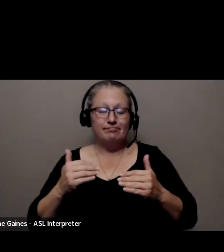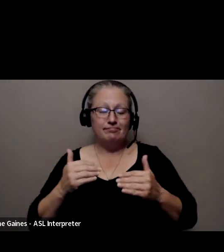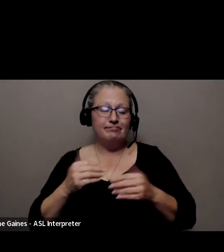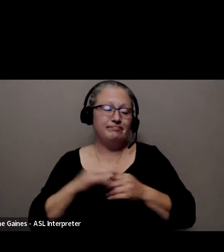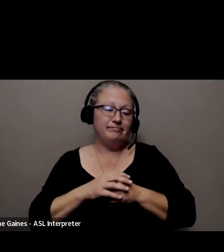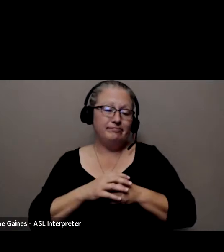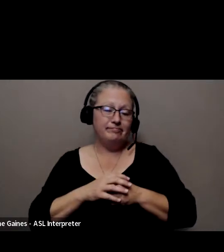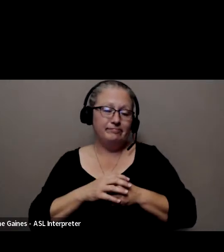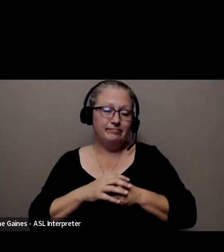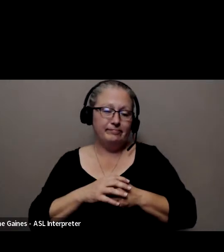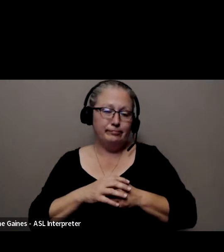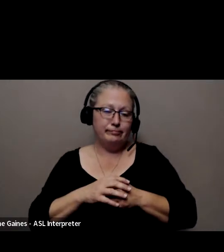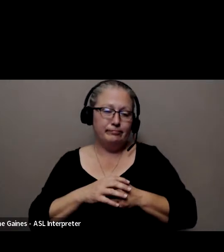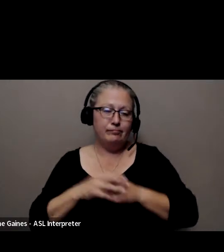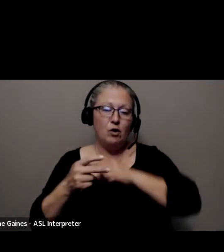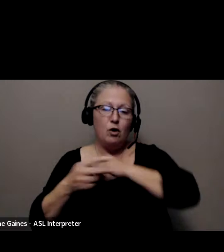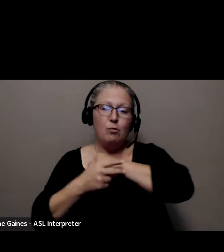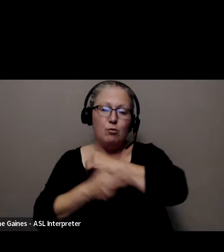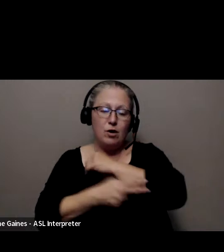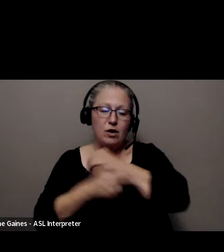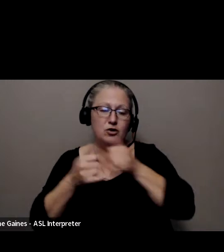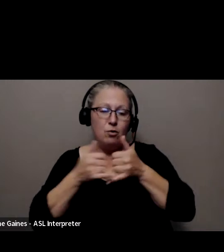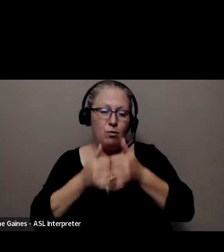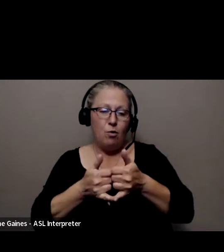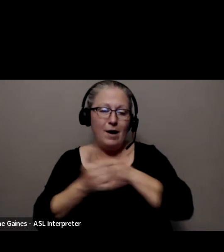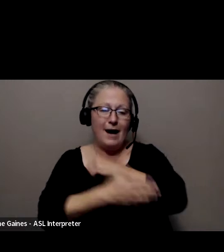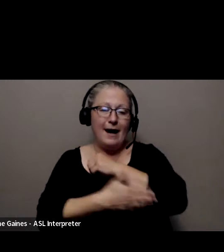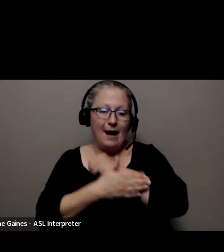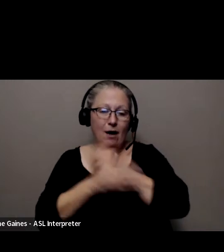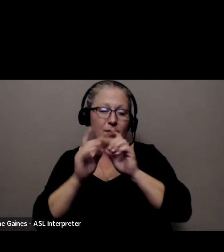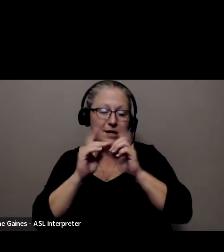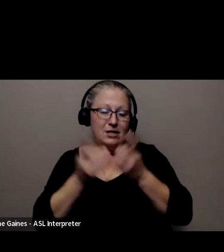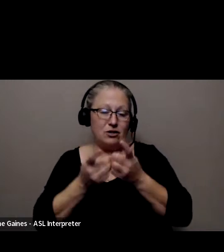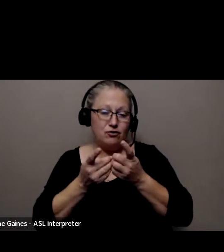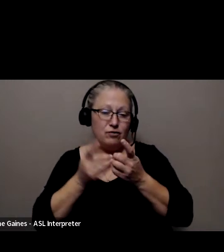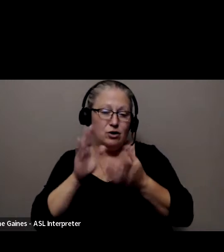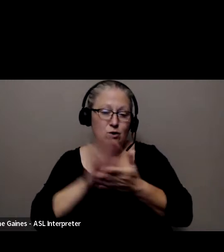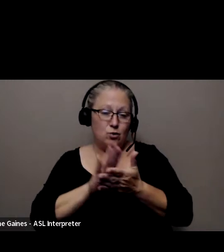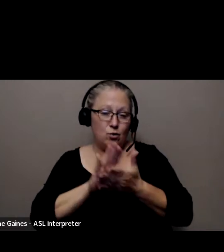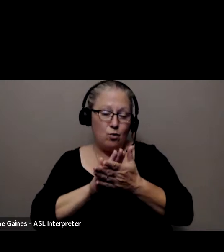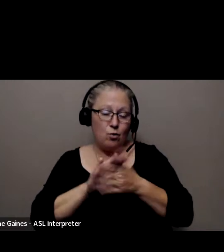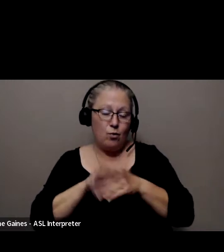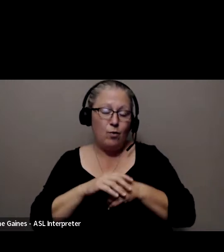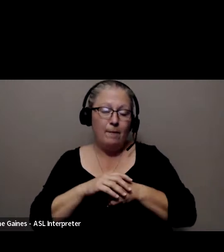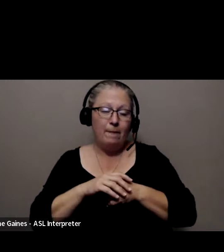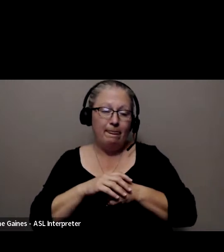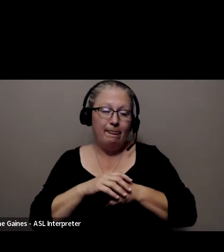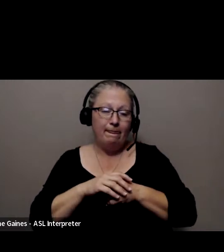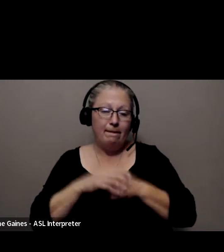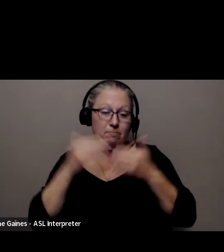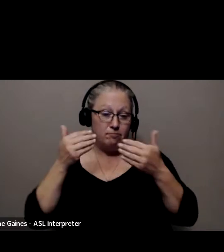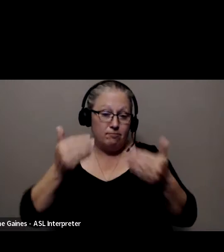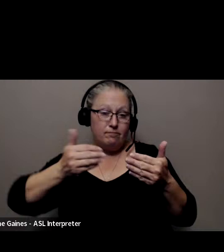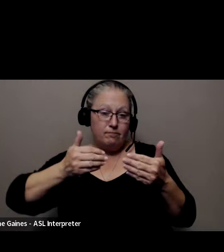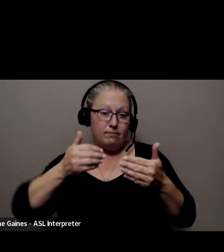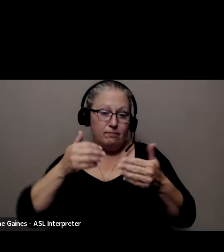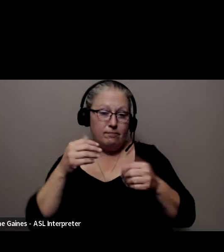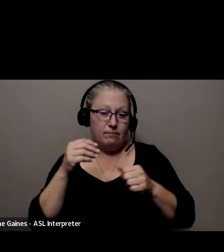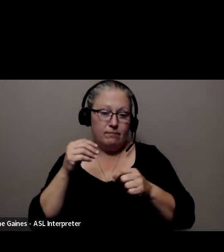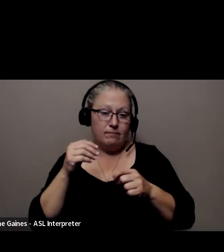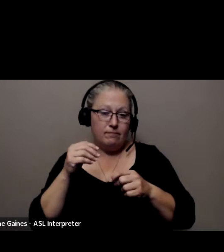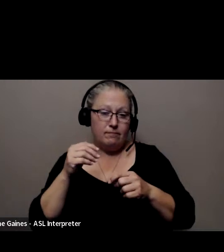item. Bridge awarded County District School. Yes. So go ahead.